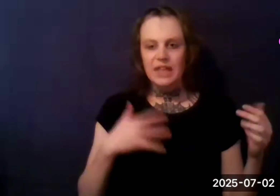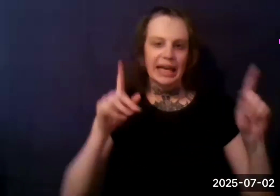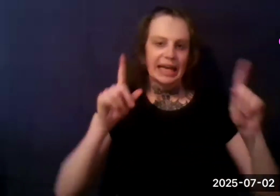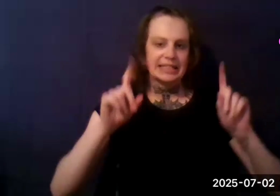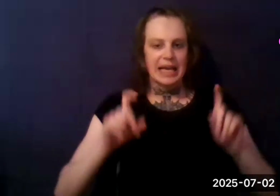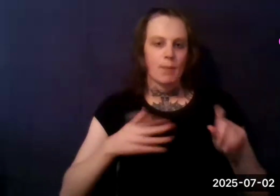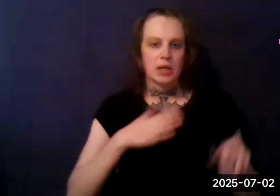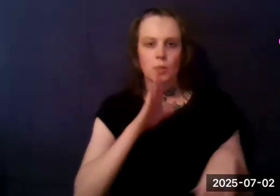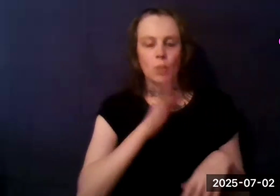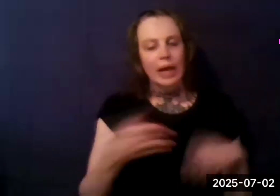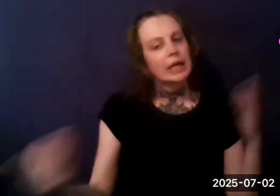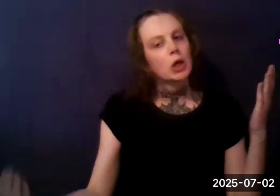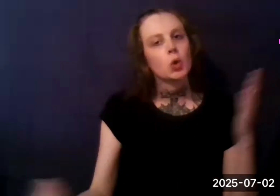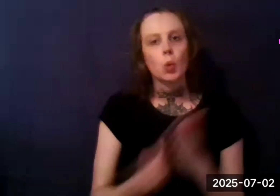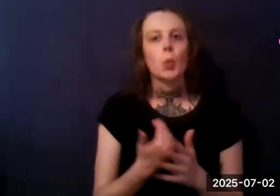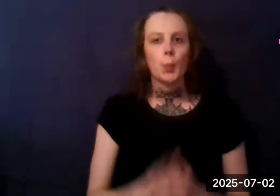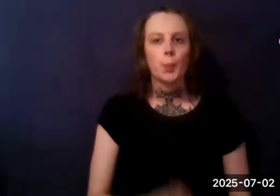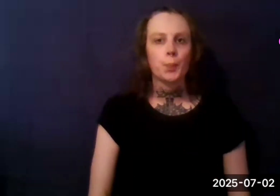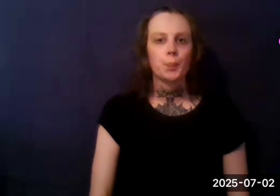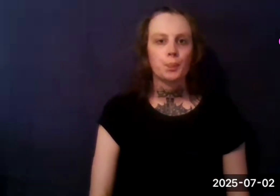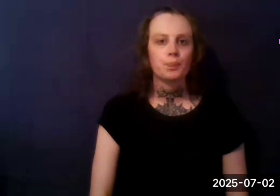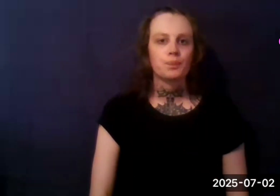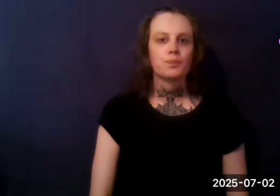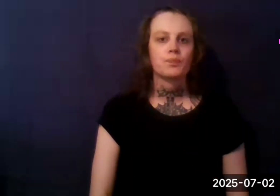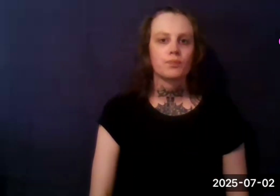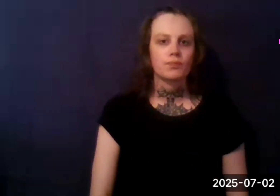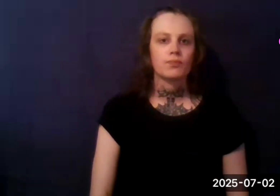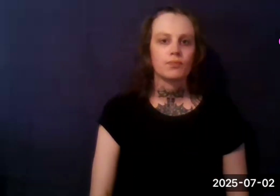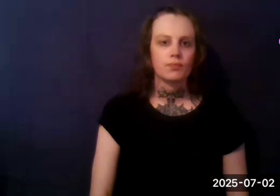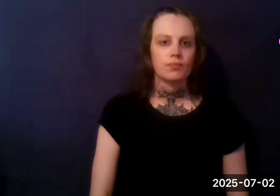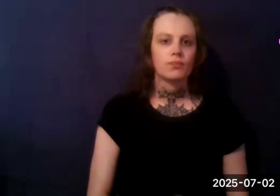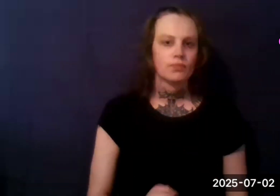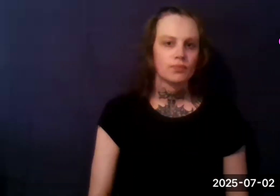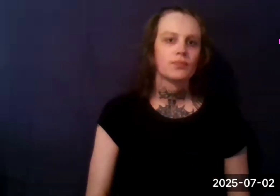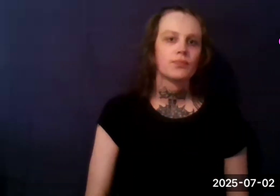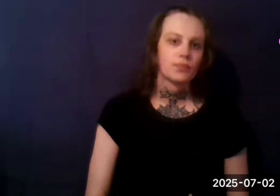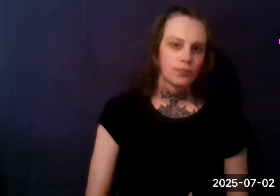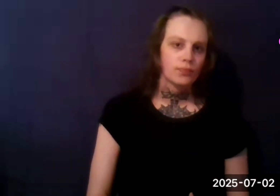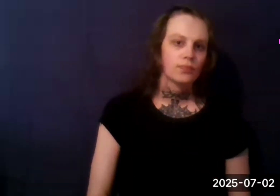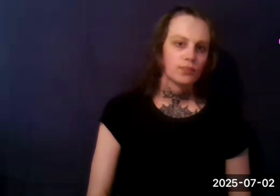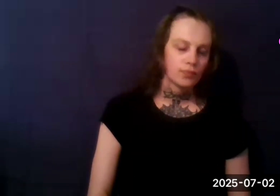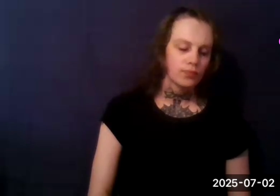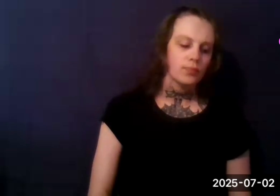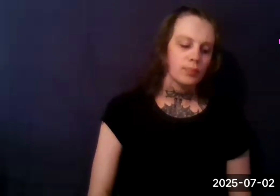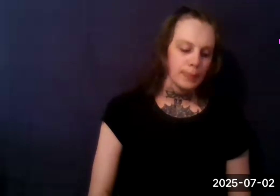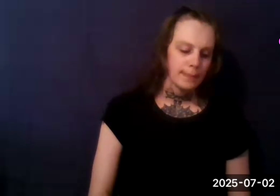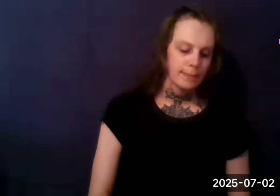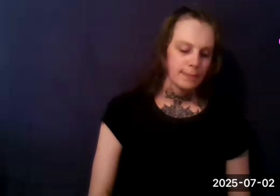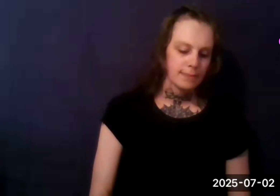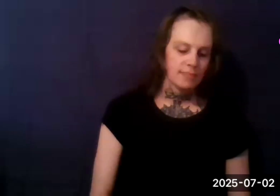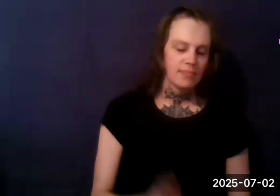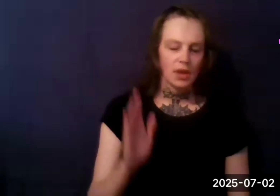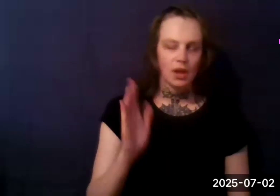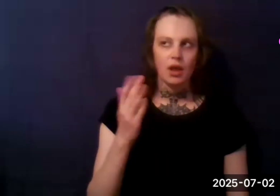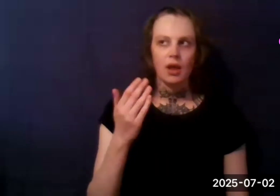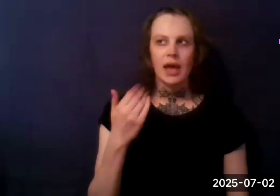do you want to restate at the end? Oh, I just that was a private message. I'll restate it at the